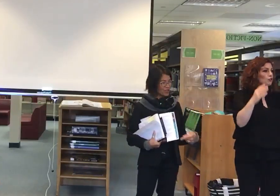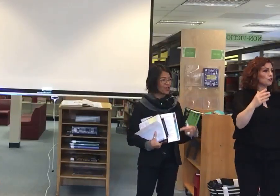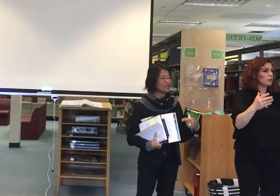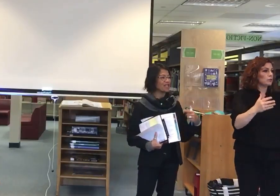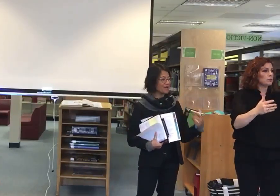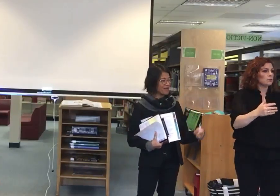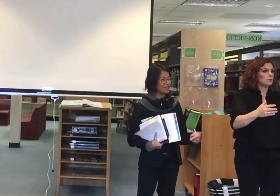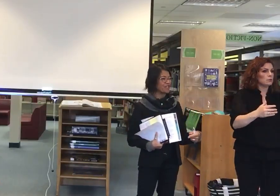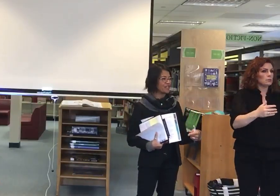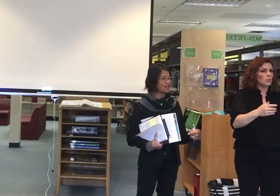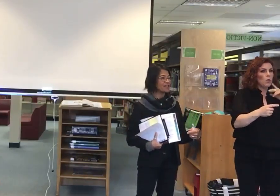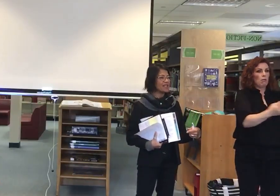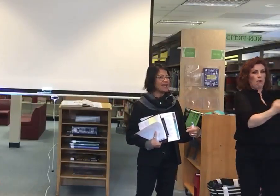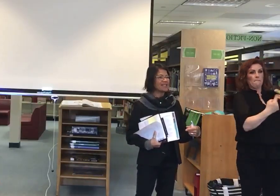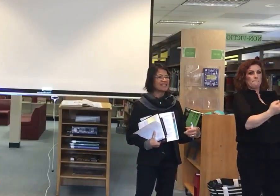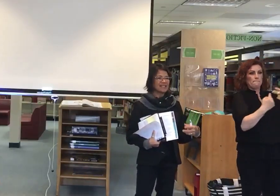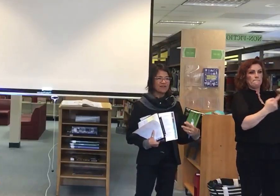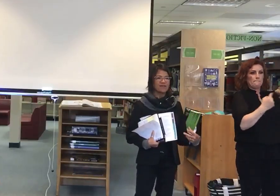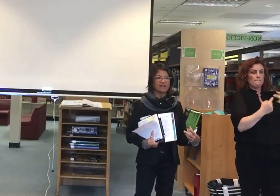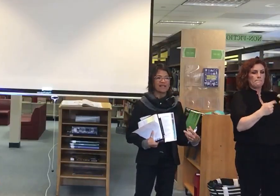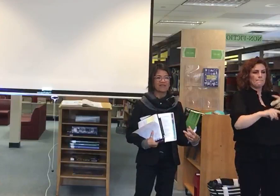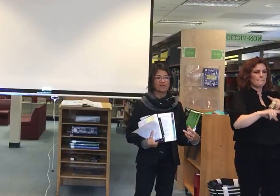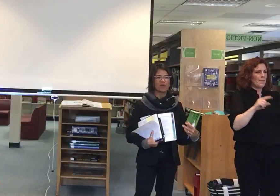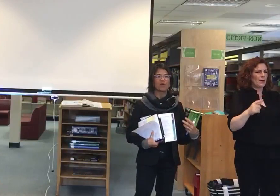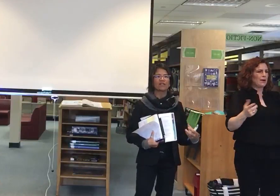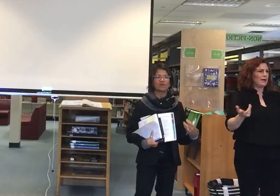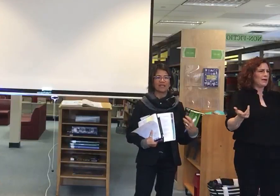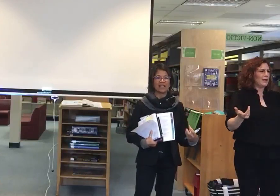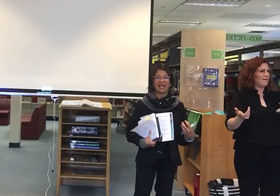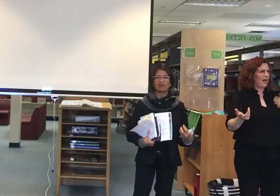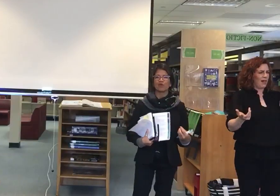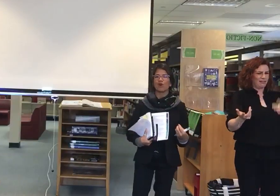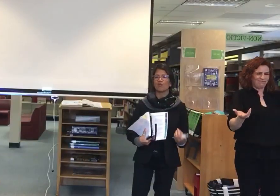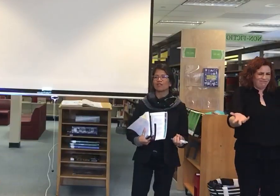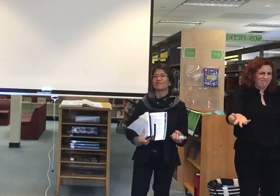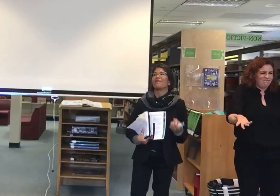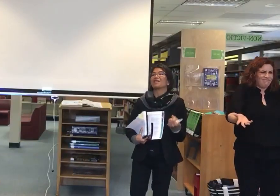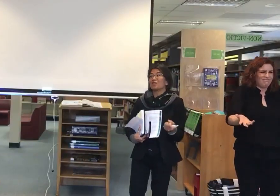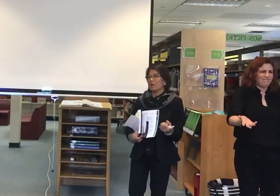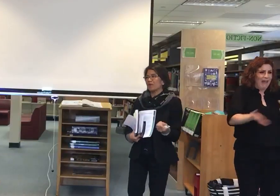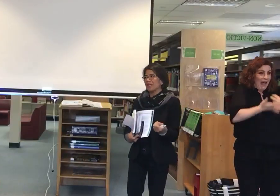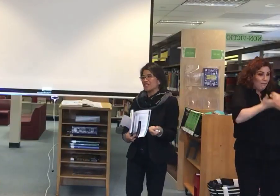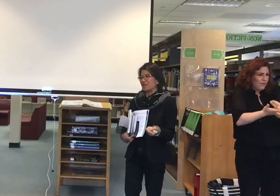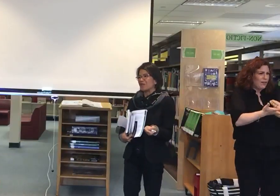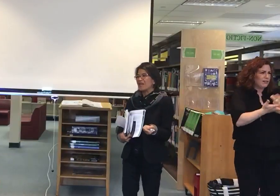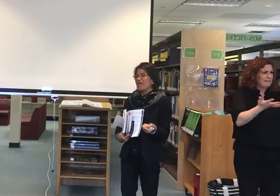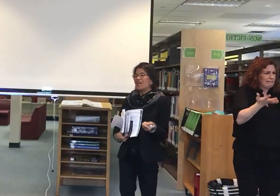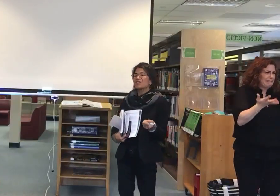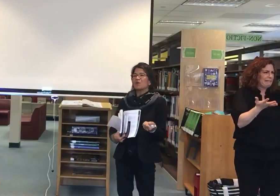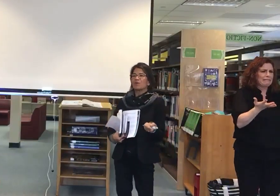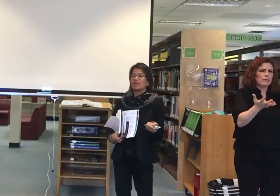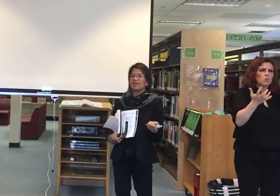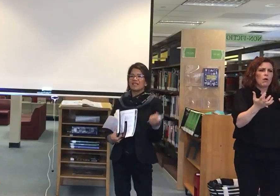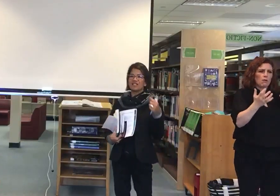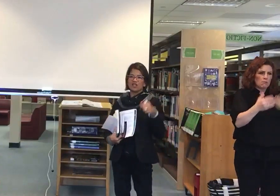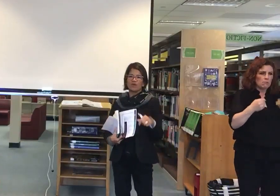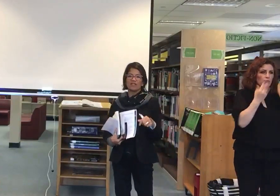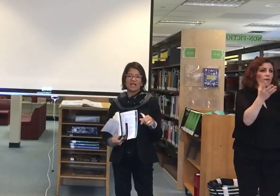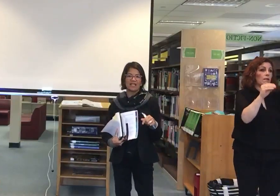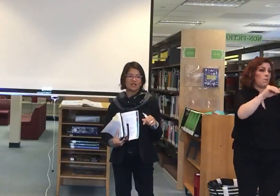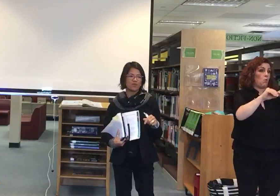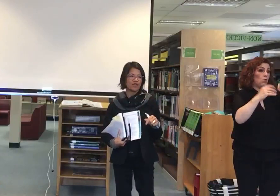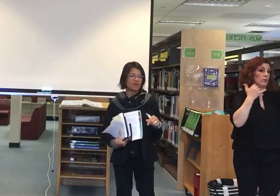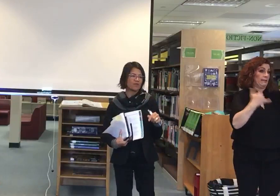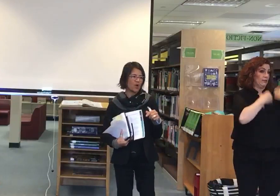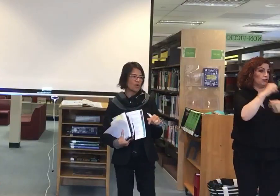would return year after year, it still felt like we weren't really able to accomplish as much as we would like to. And so this year